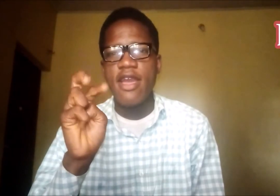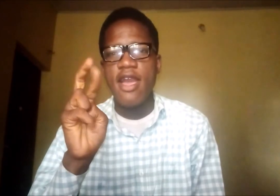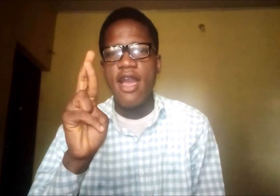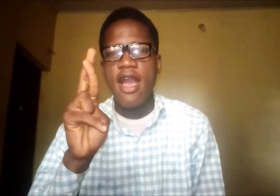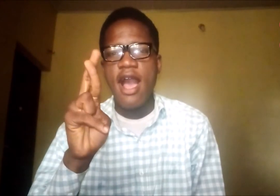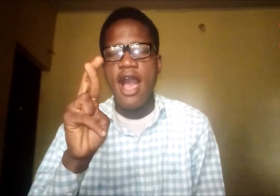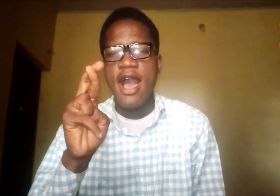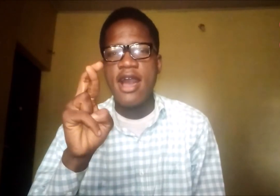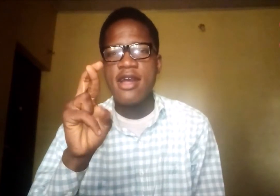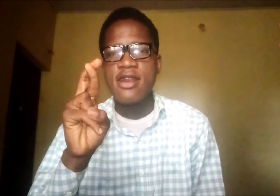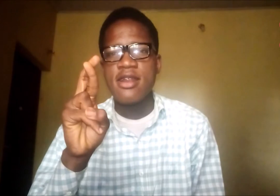R